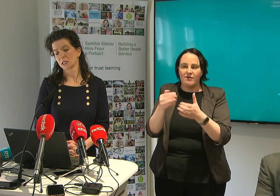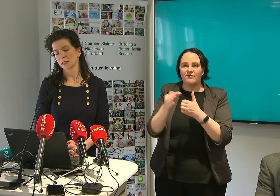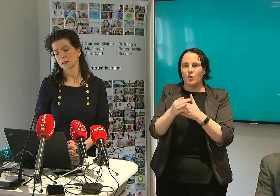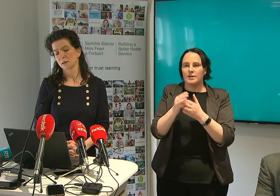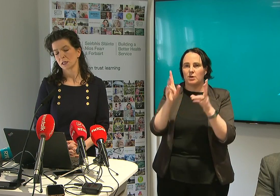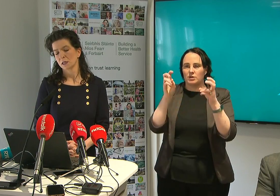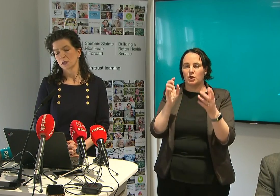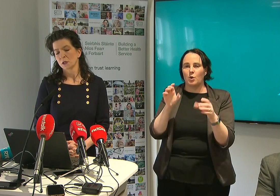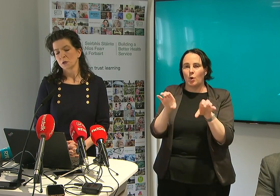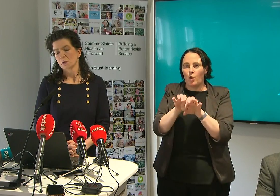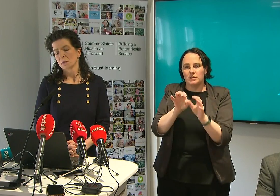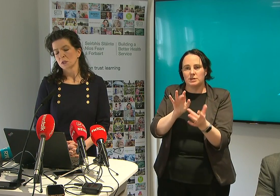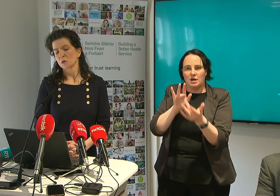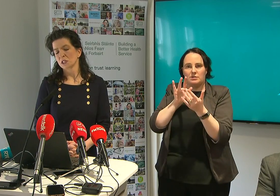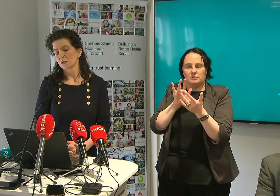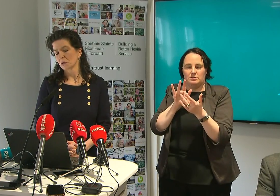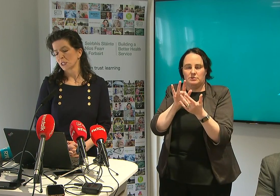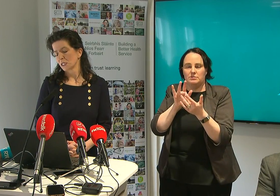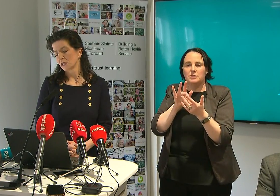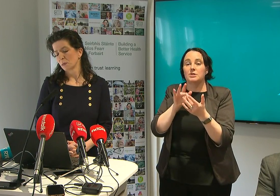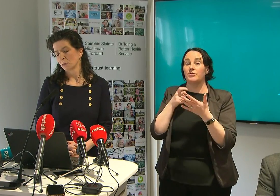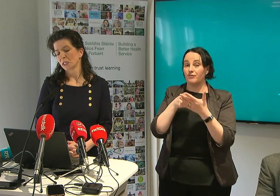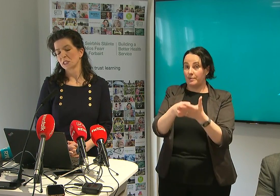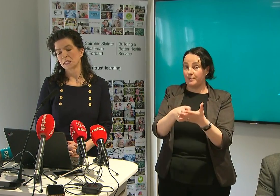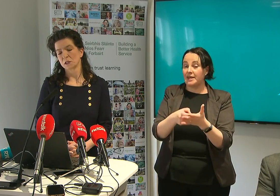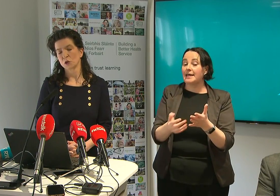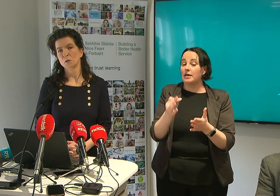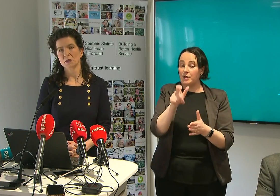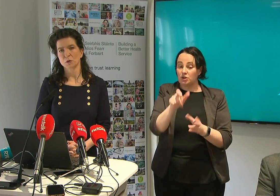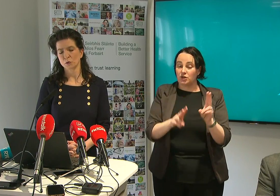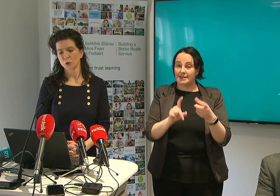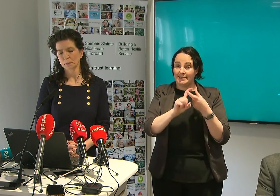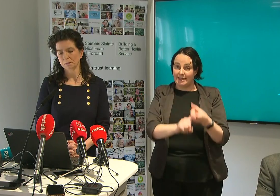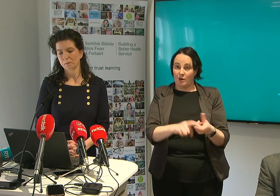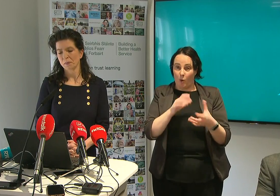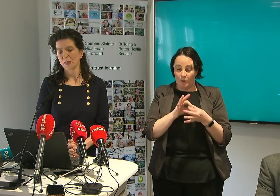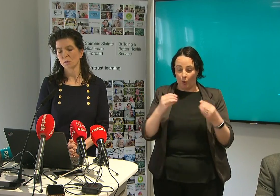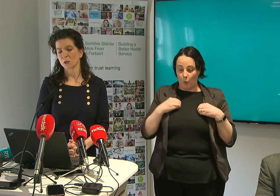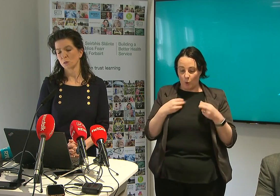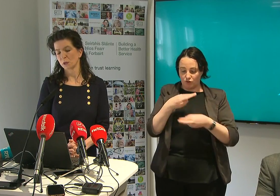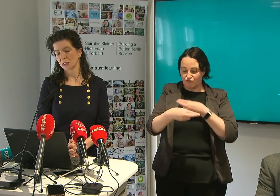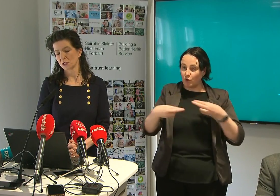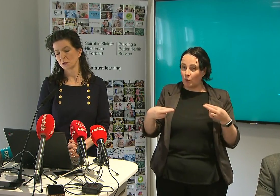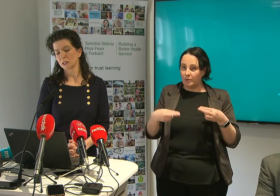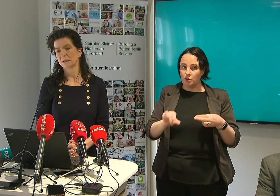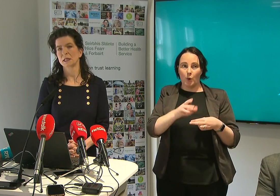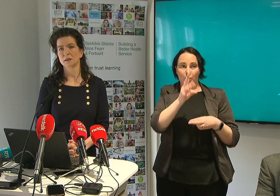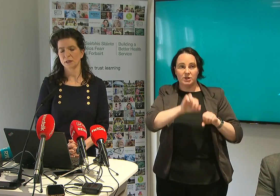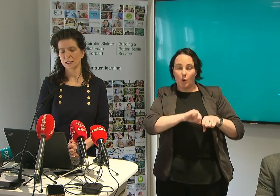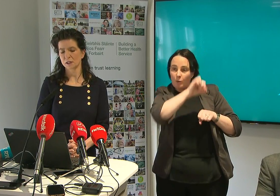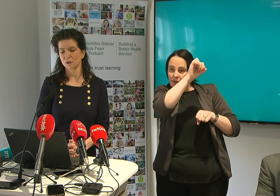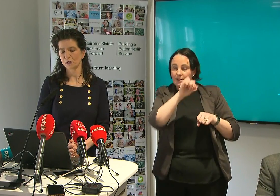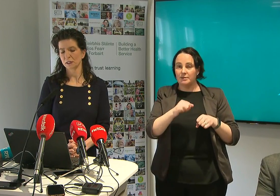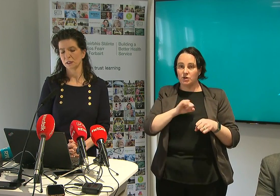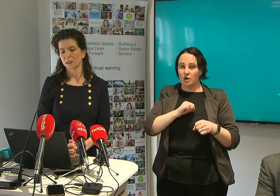close contacts. So what is recommended is that people need to stay at home in their own room with an open window, clean